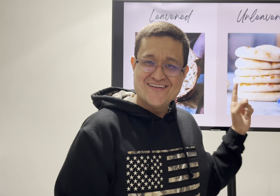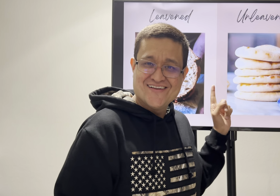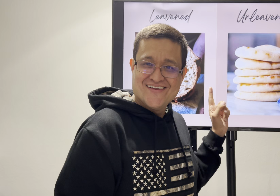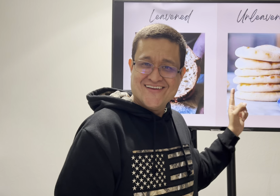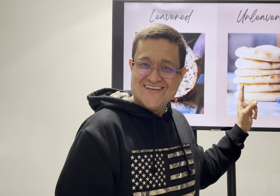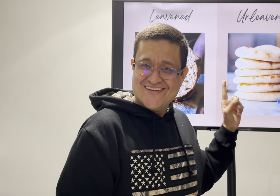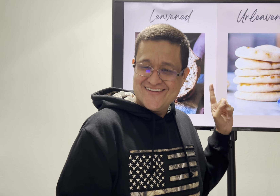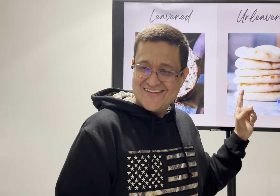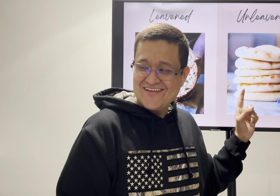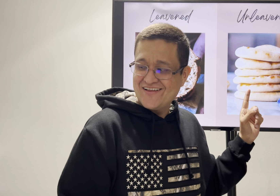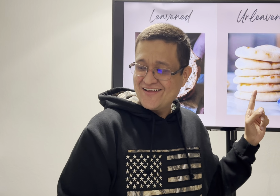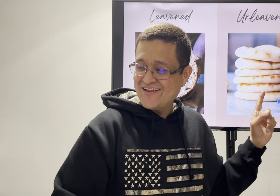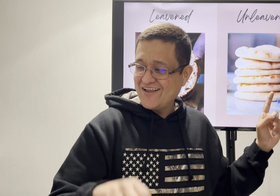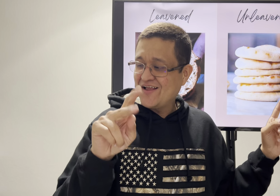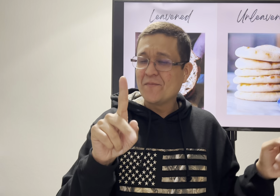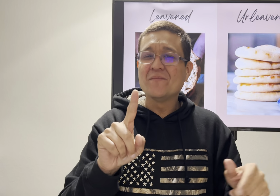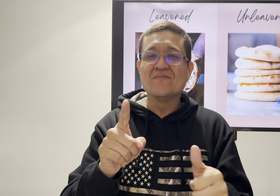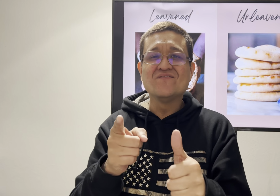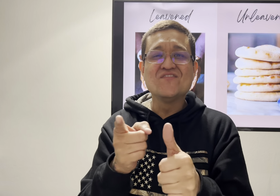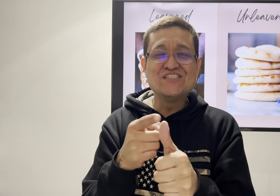You can see the bread behind me.